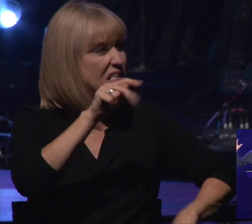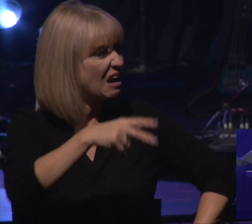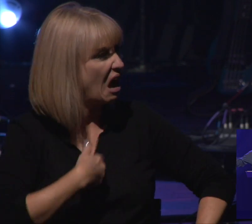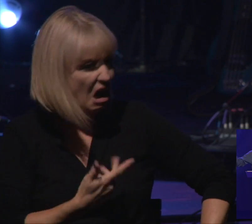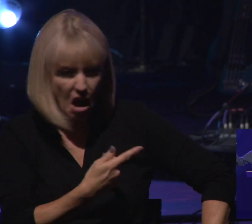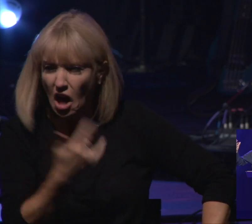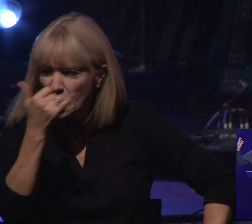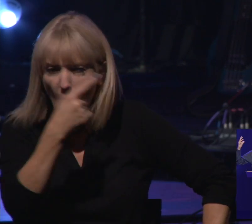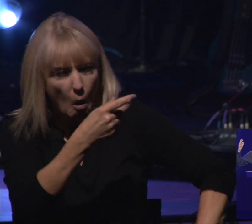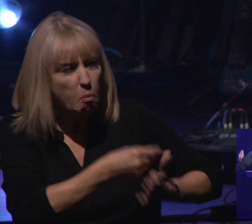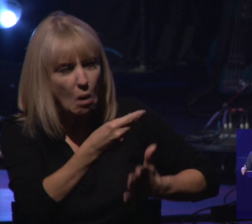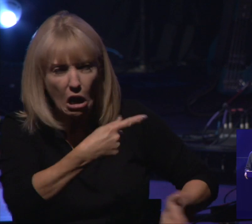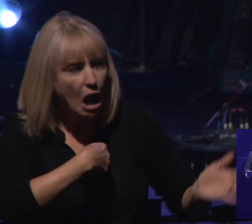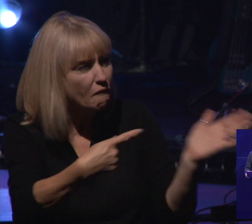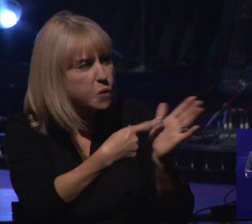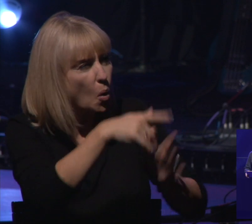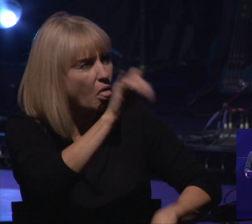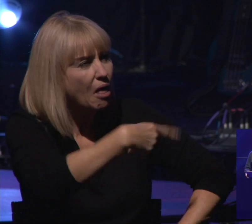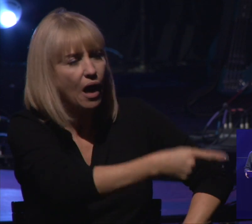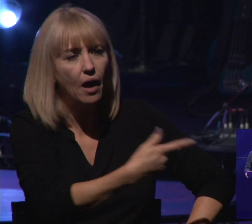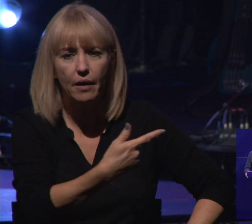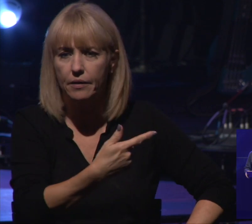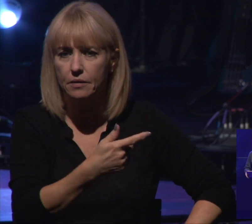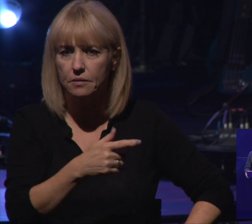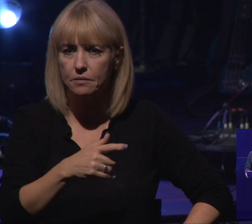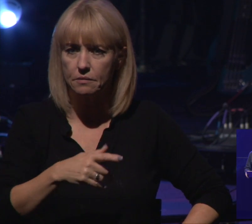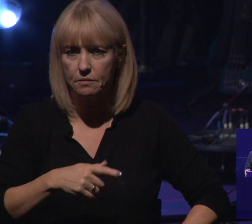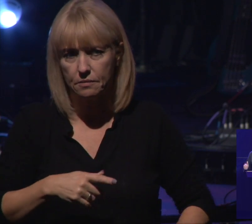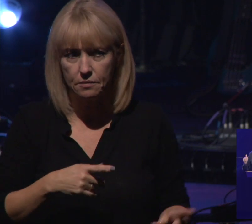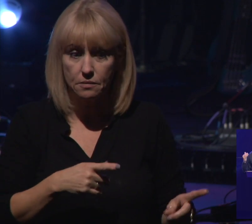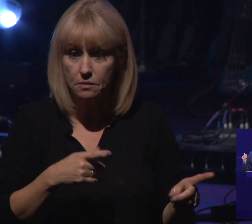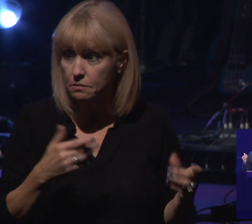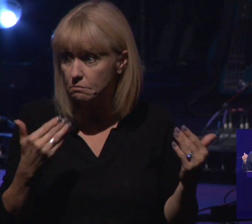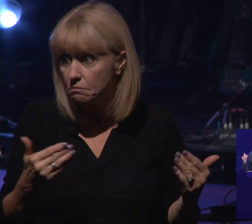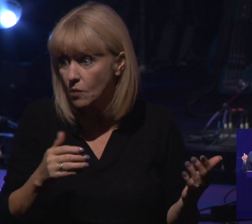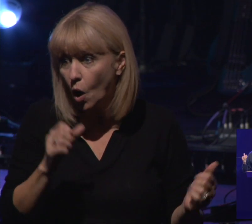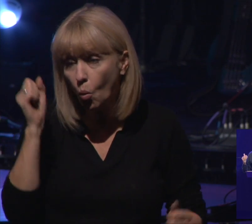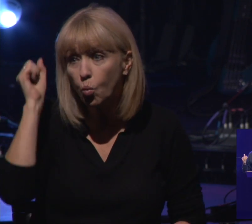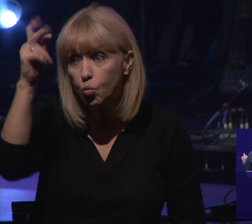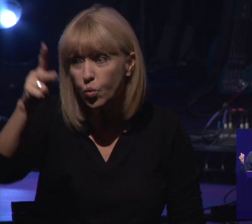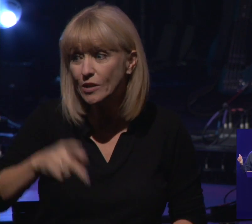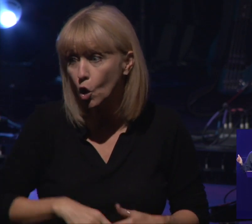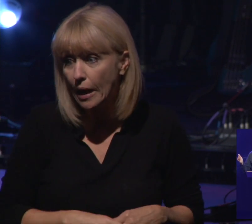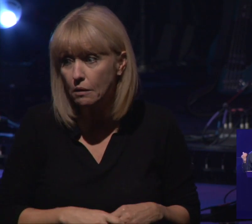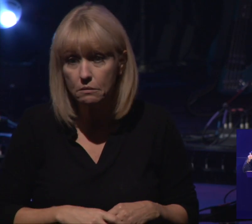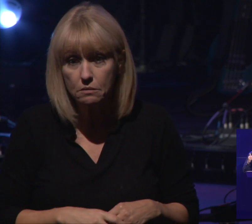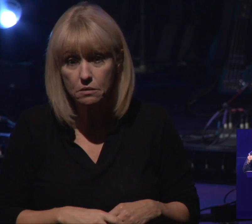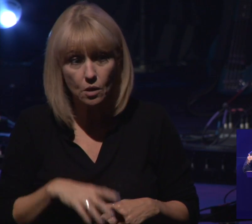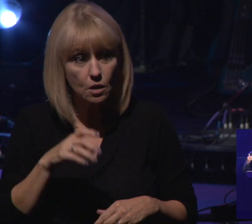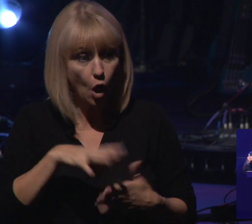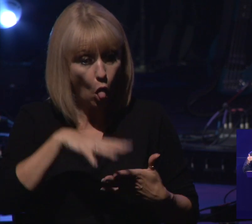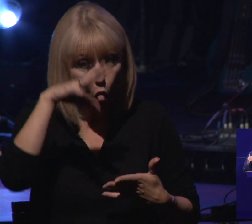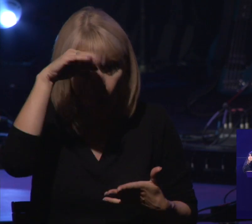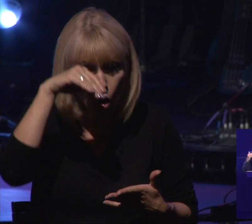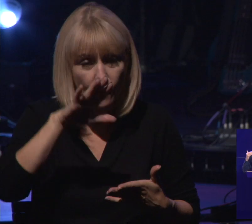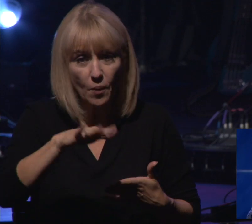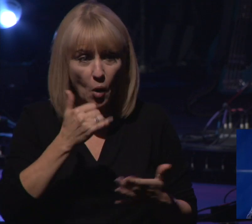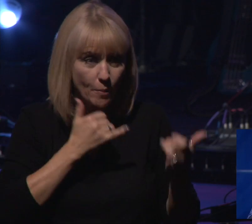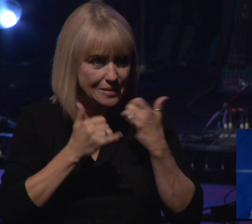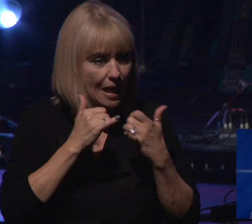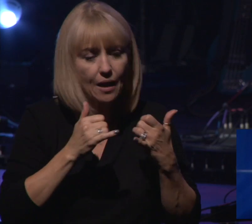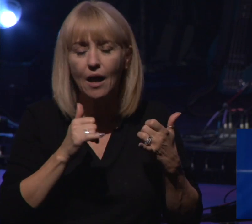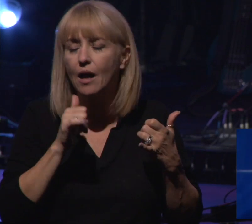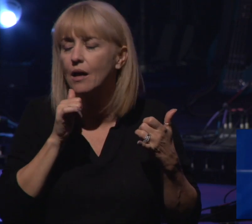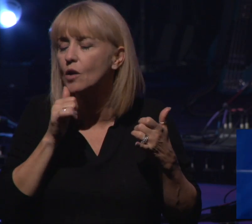wall, surround everything else, and it makes you mad, angry at each other for a long time because you can't afford it. Just buck up and return it, or learn